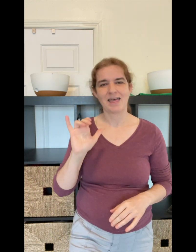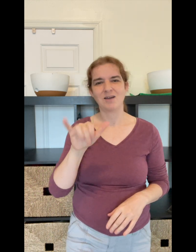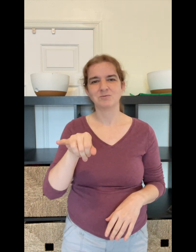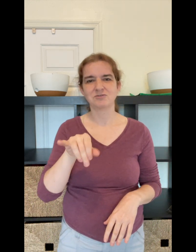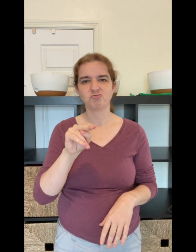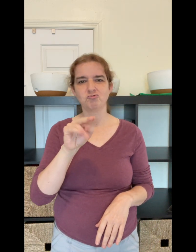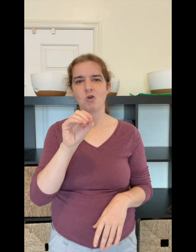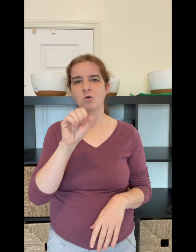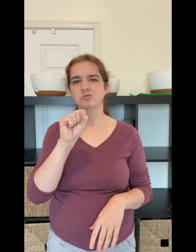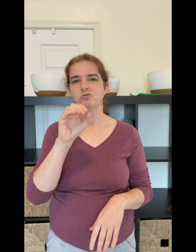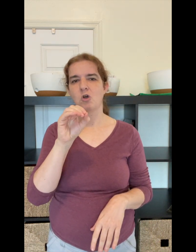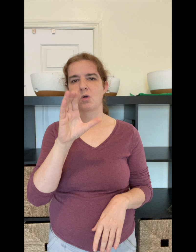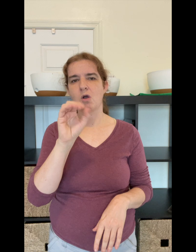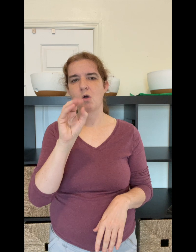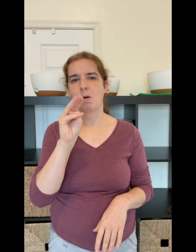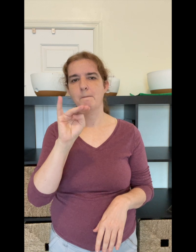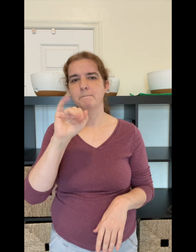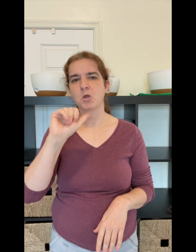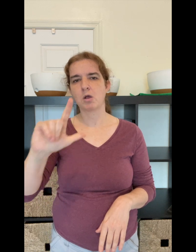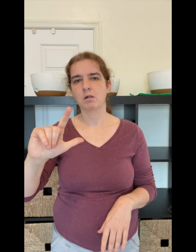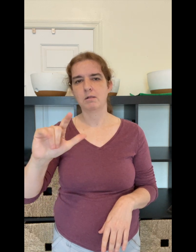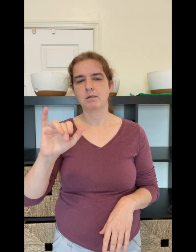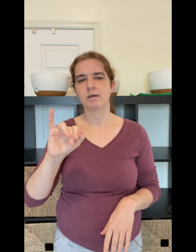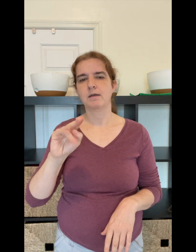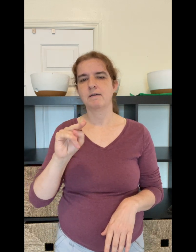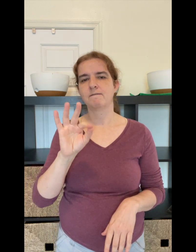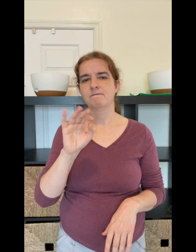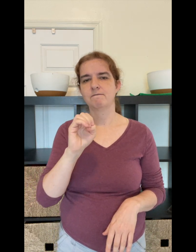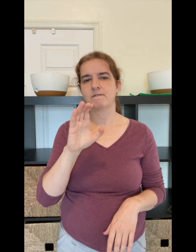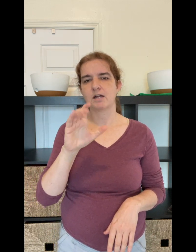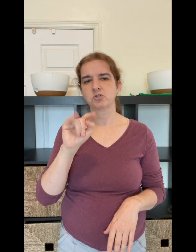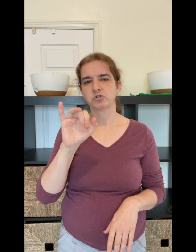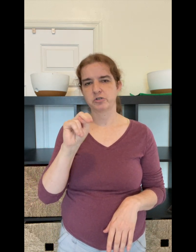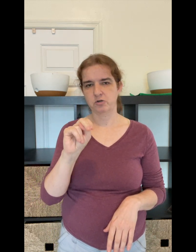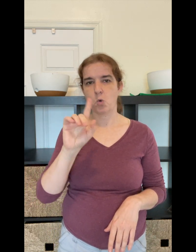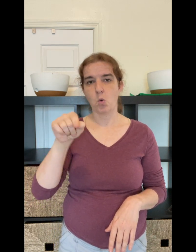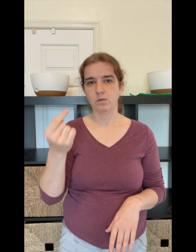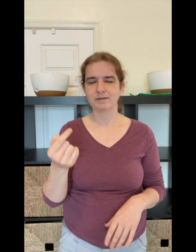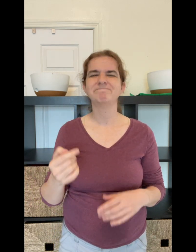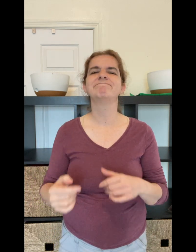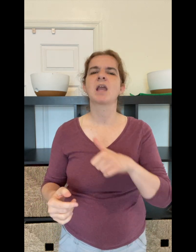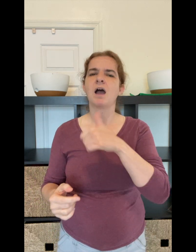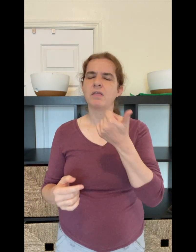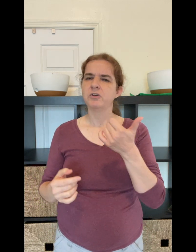nurse, that was nosocomial infection only.